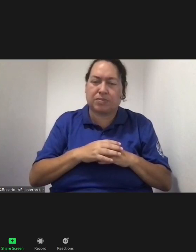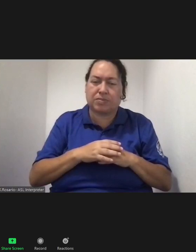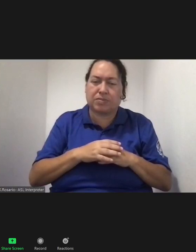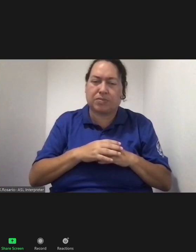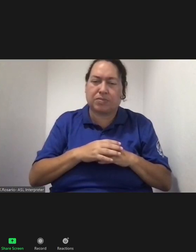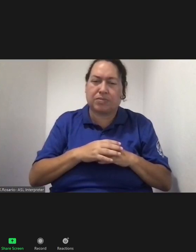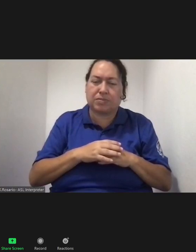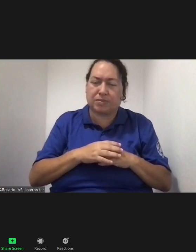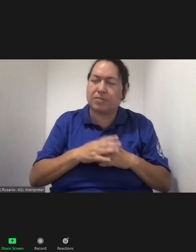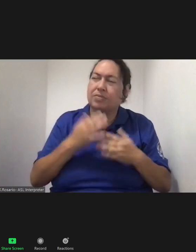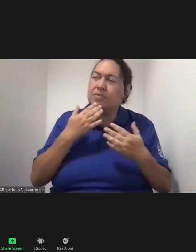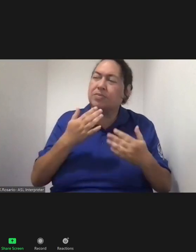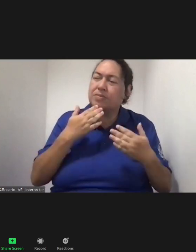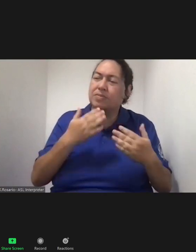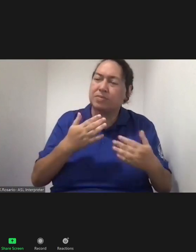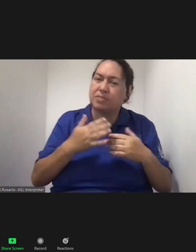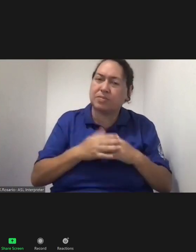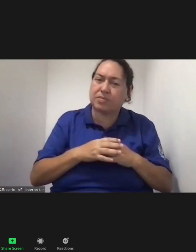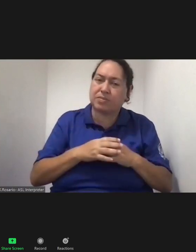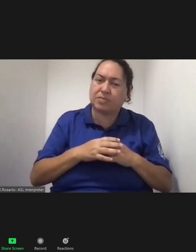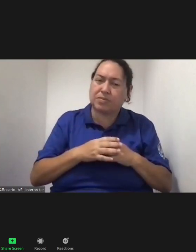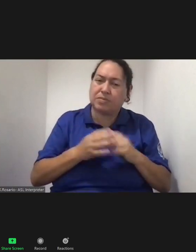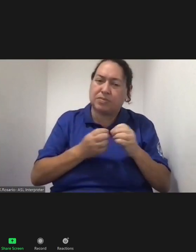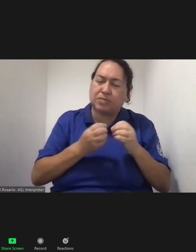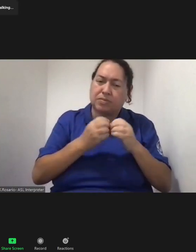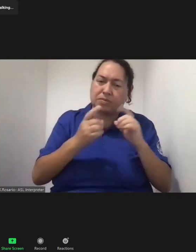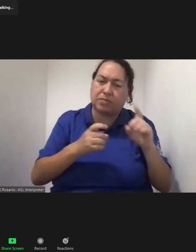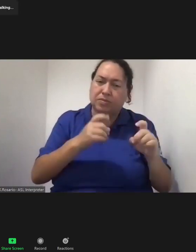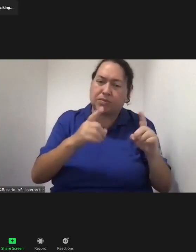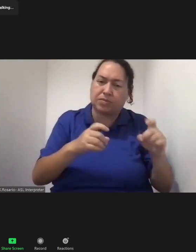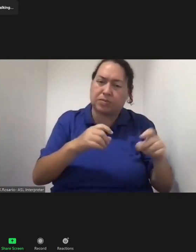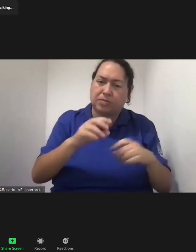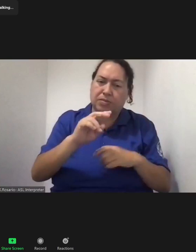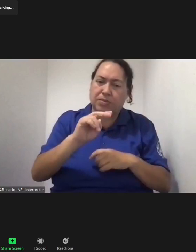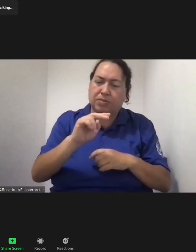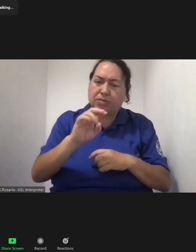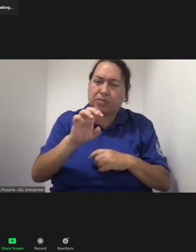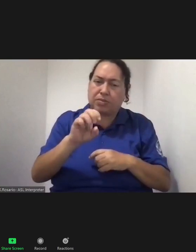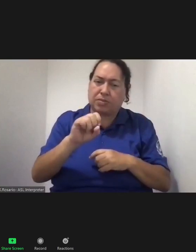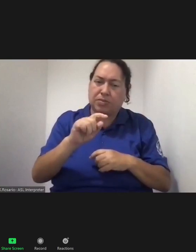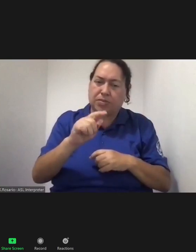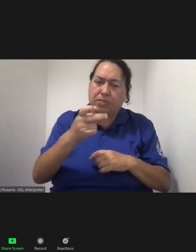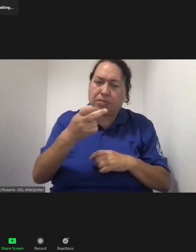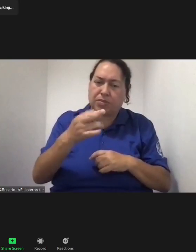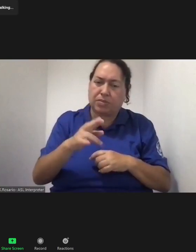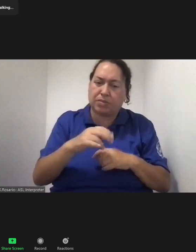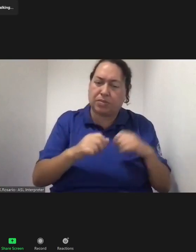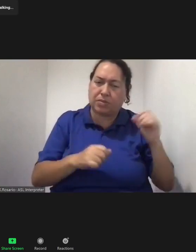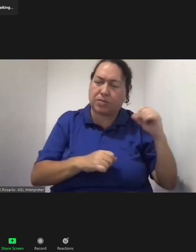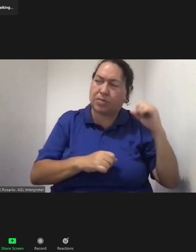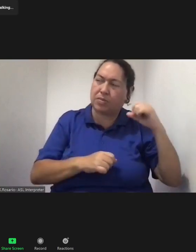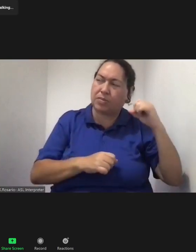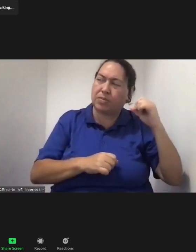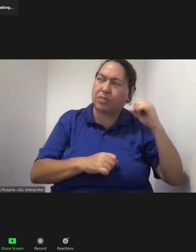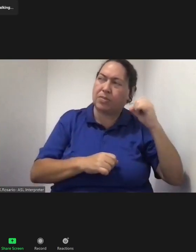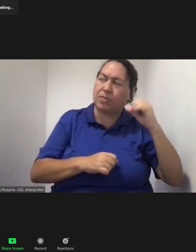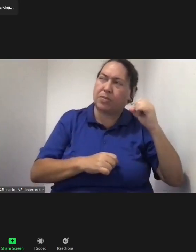Thank you, Jerry. Nestor, do you have any follow-up questions? Yes, Art, the 9